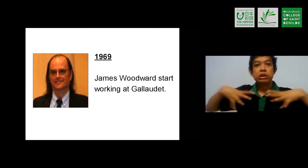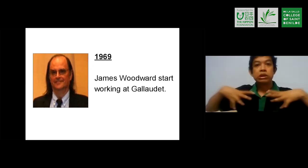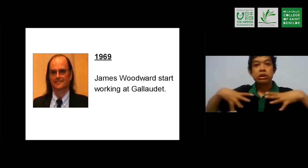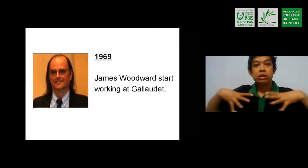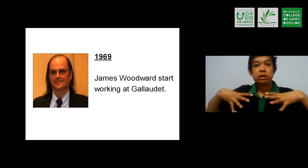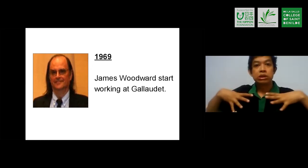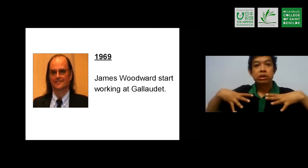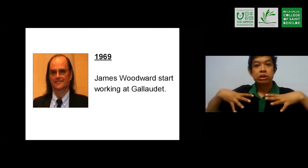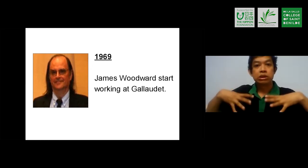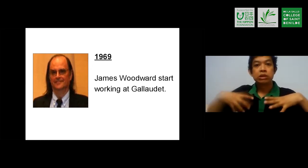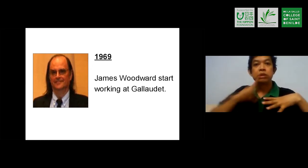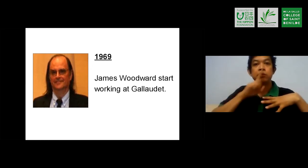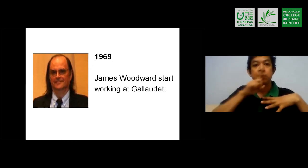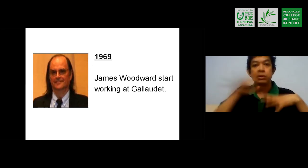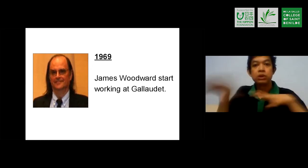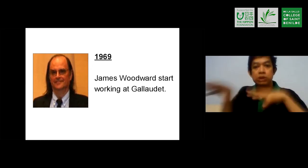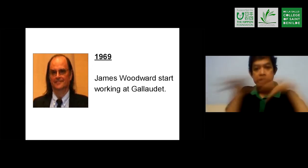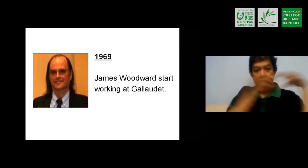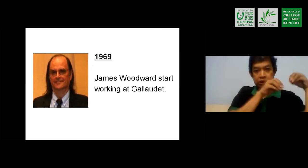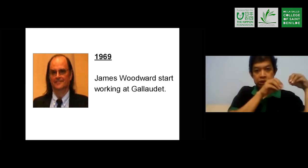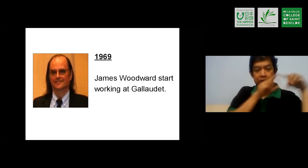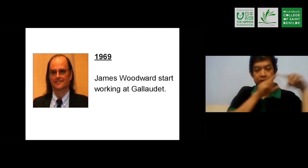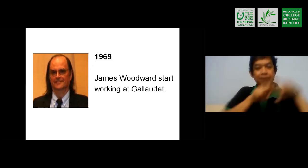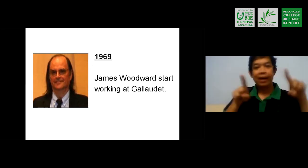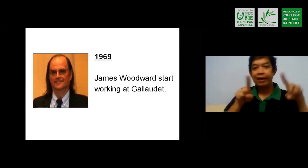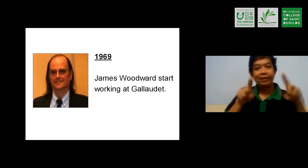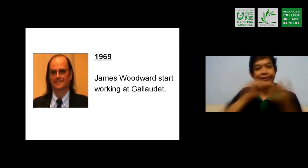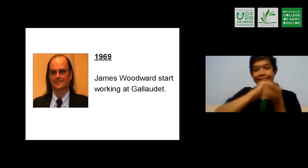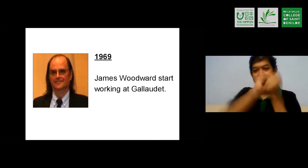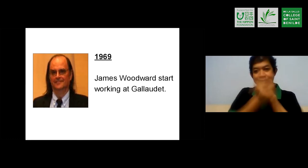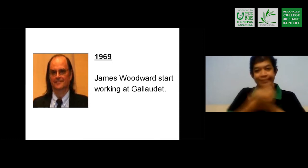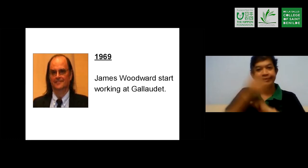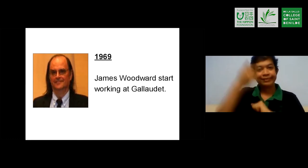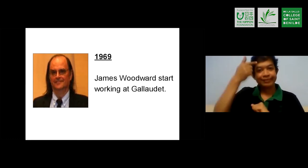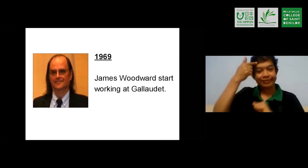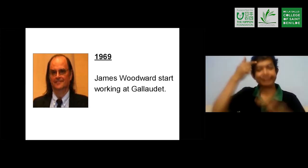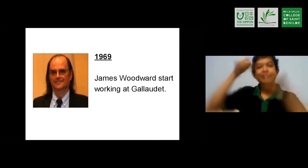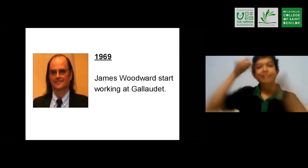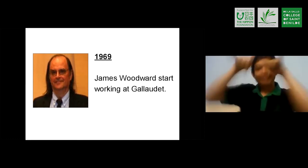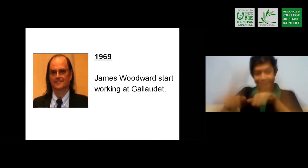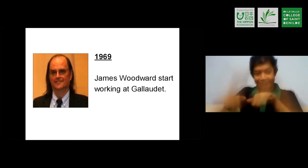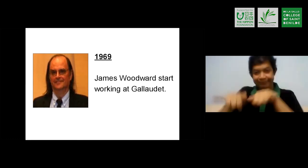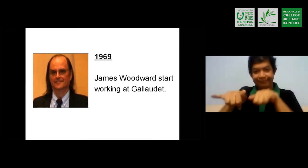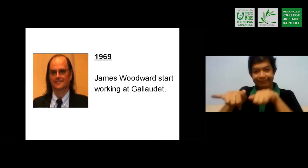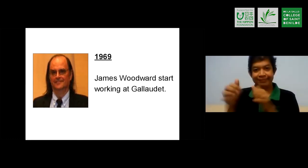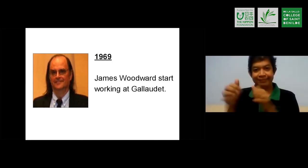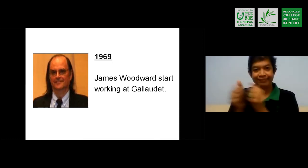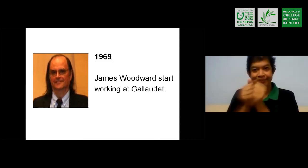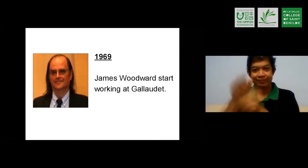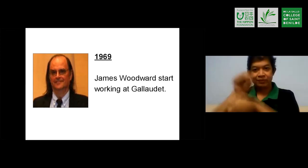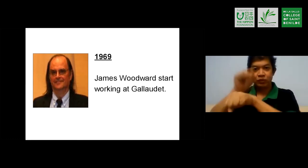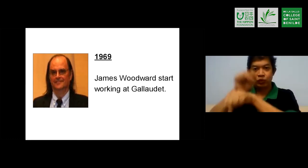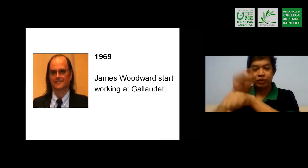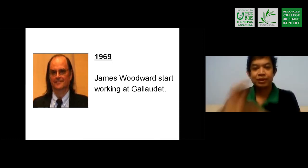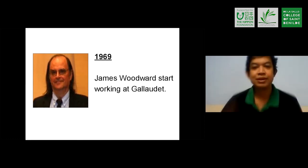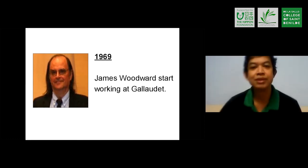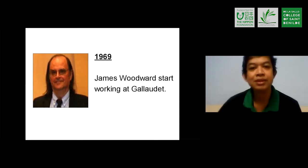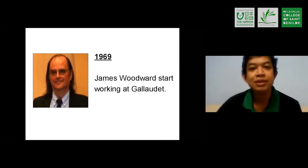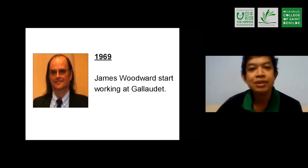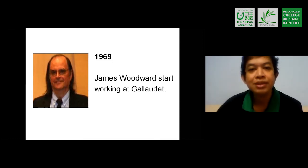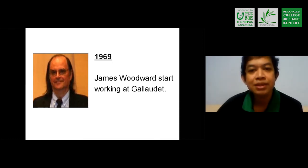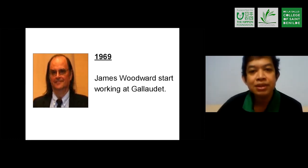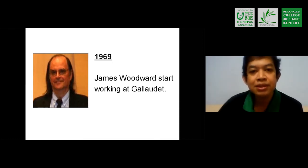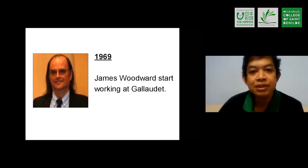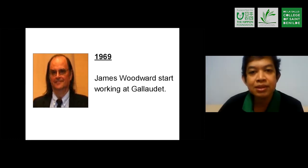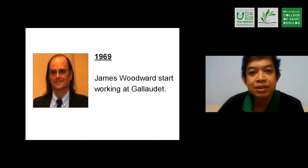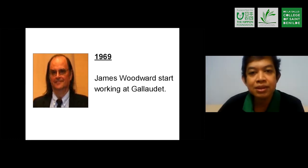It's, And what's going because on. because he wanted to do the